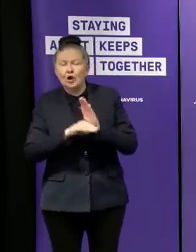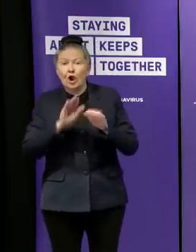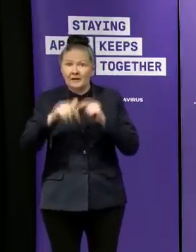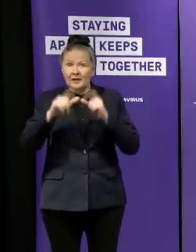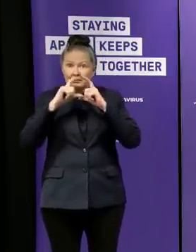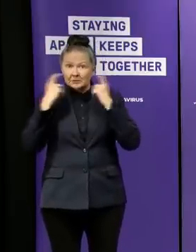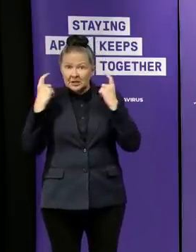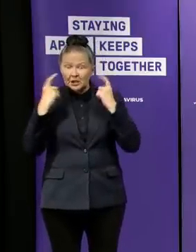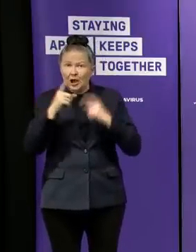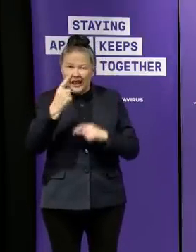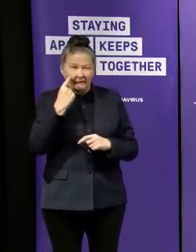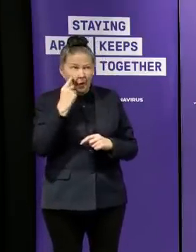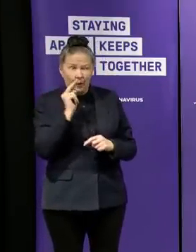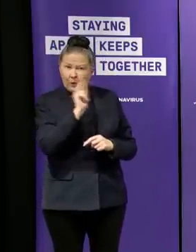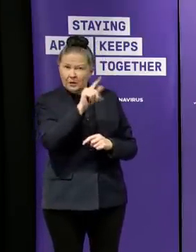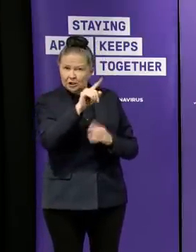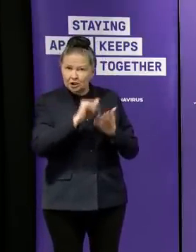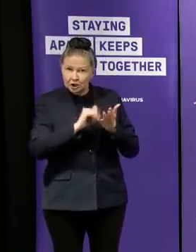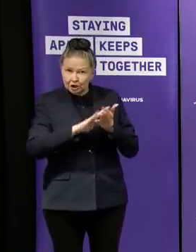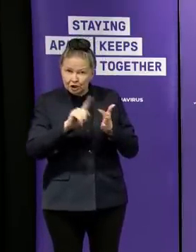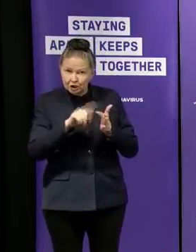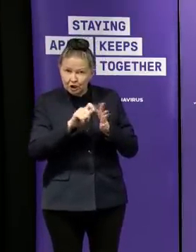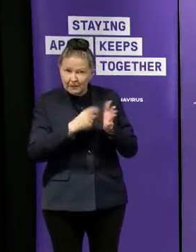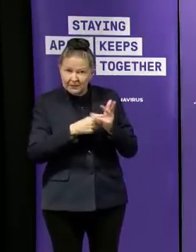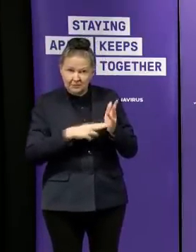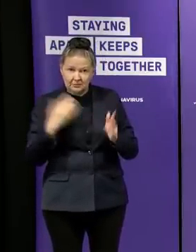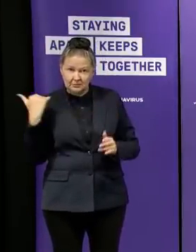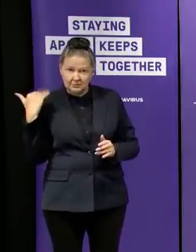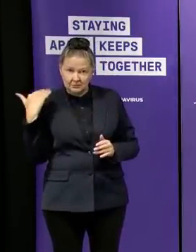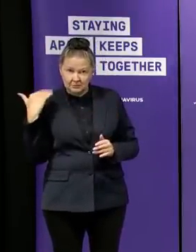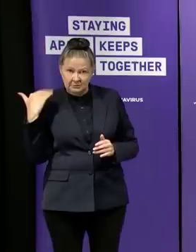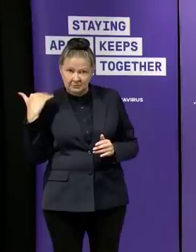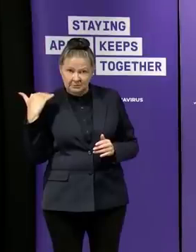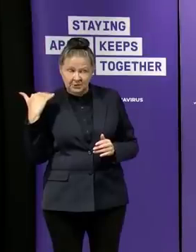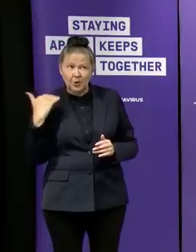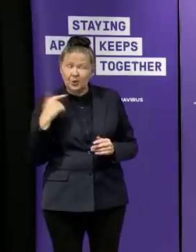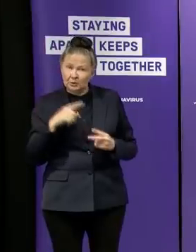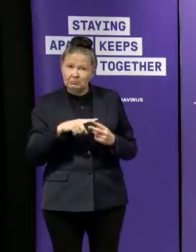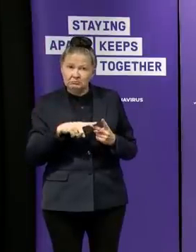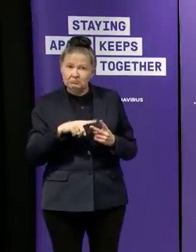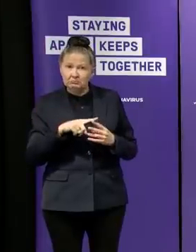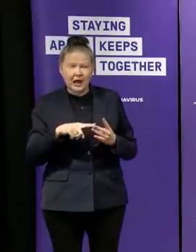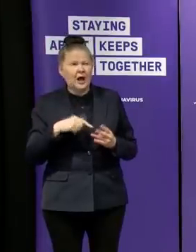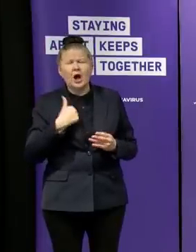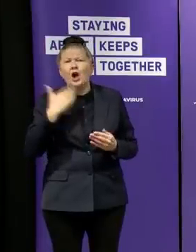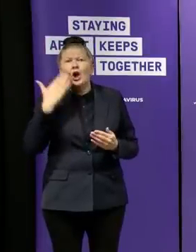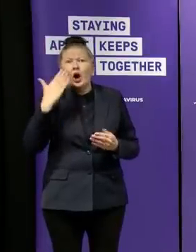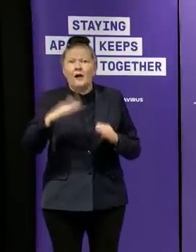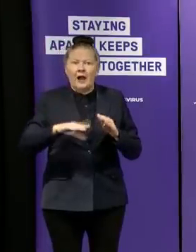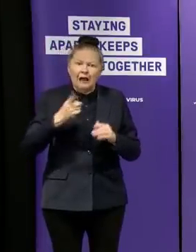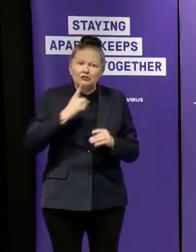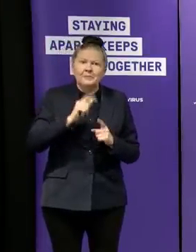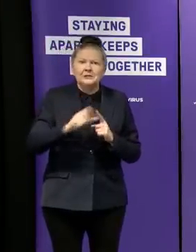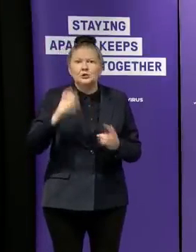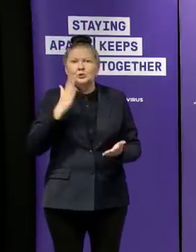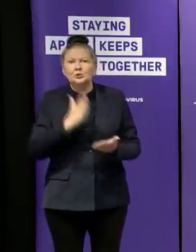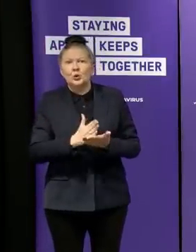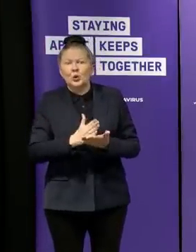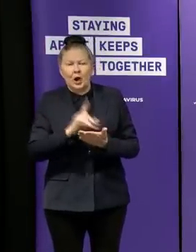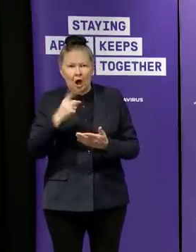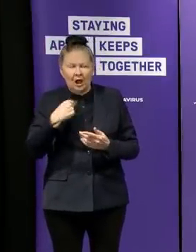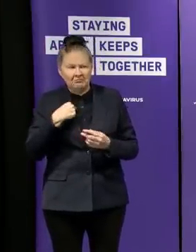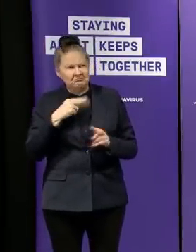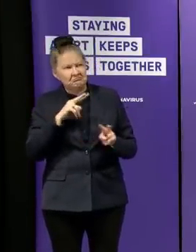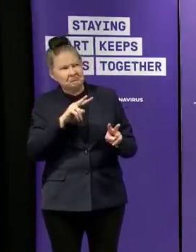Shepparton, there's a couple of things that have played a massive part there. And again, you can never be absolutely certain of this, right? You can only look at logic and